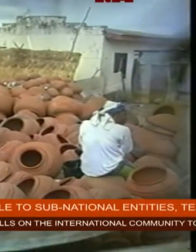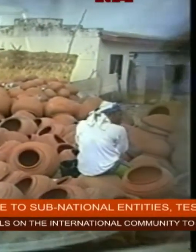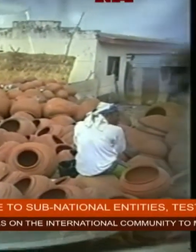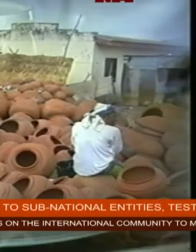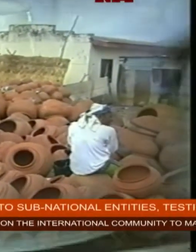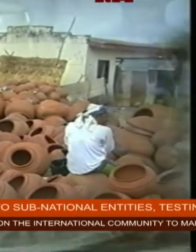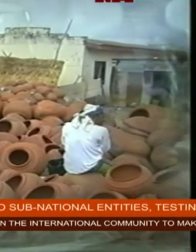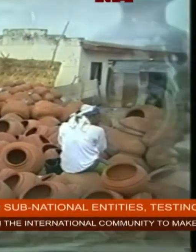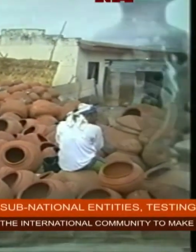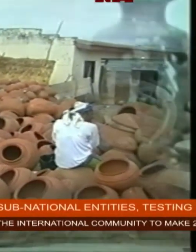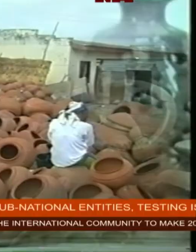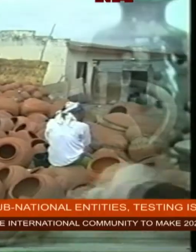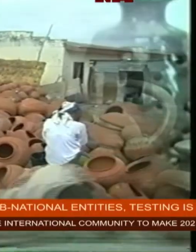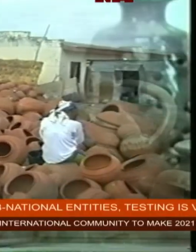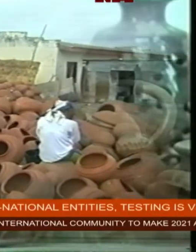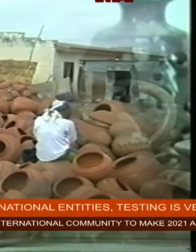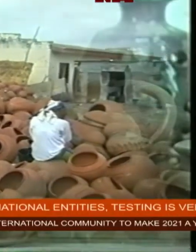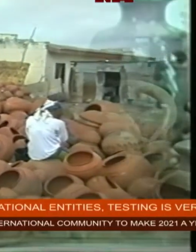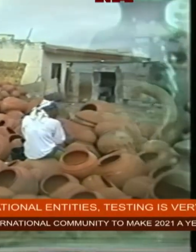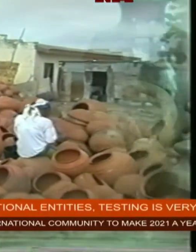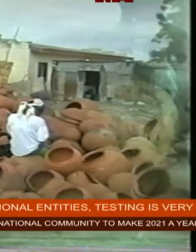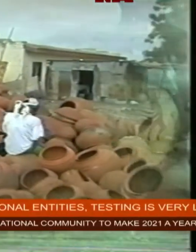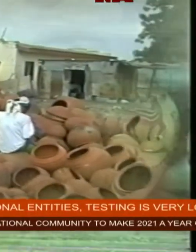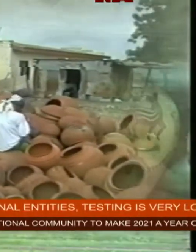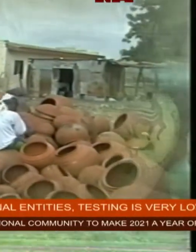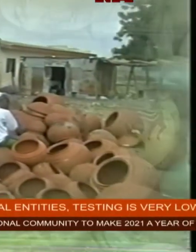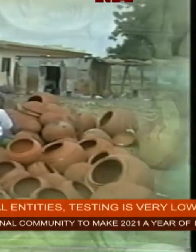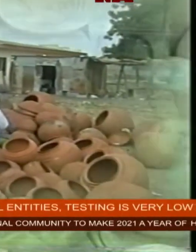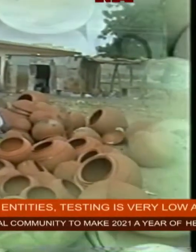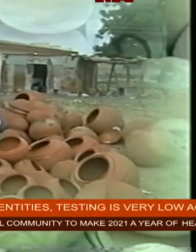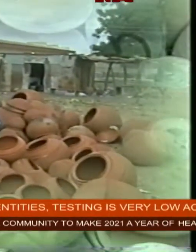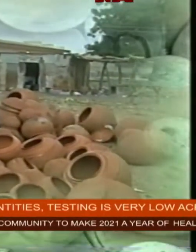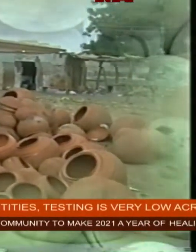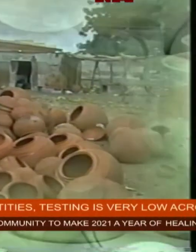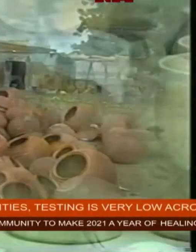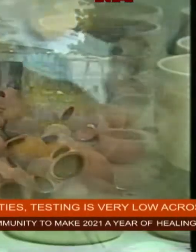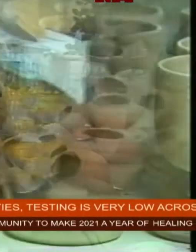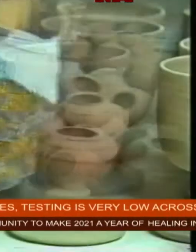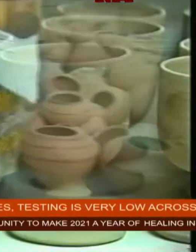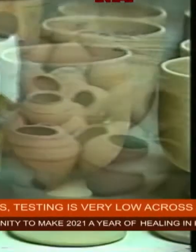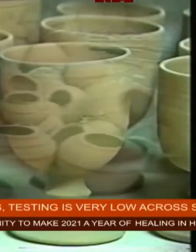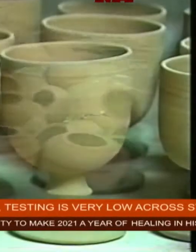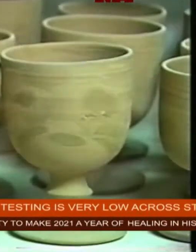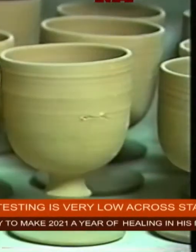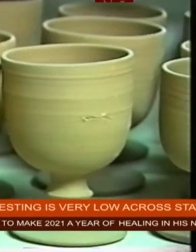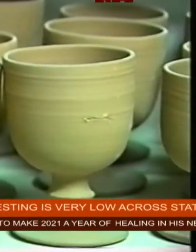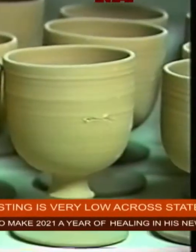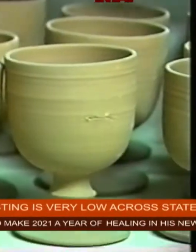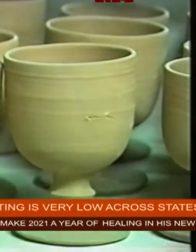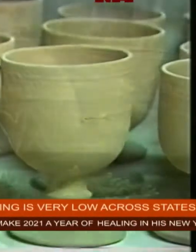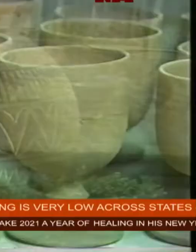unity. No more war. For we are one. Let's be